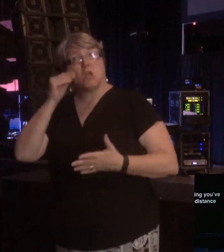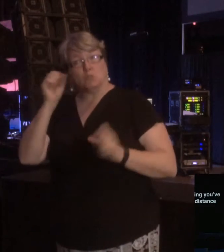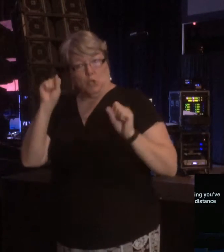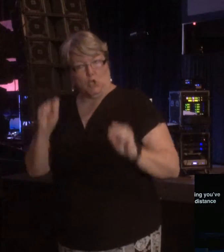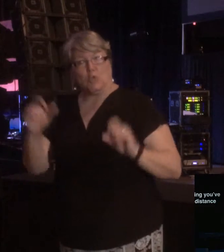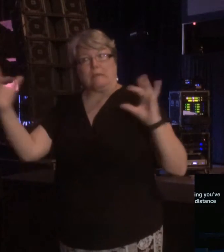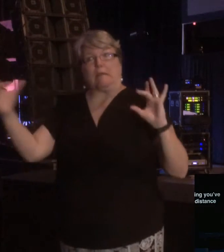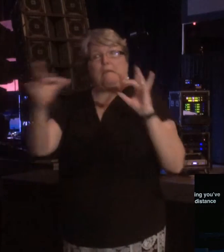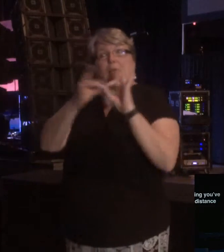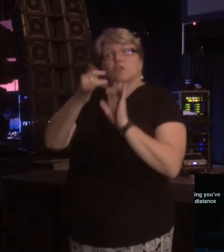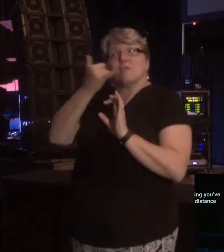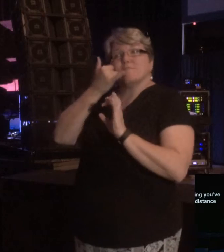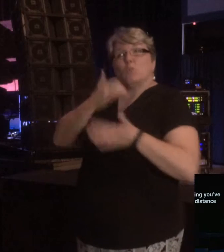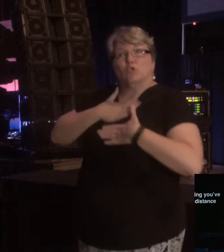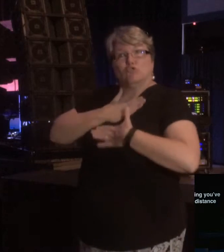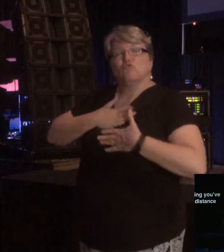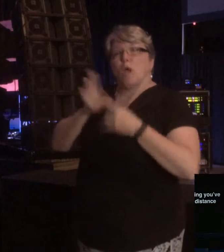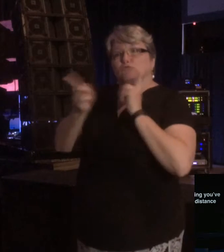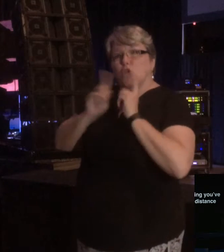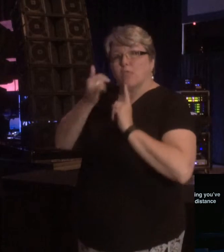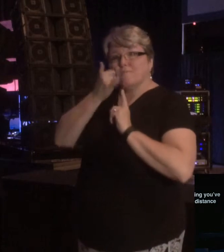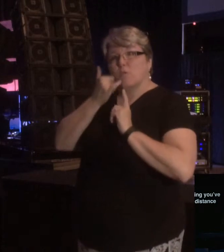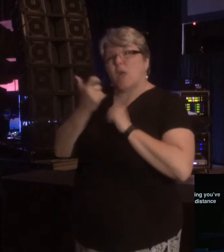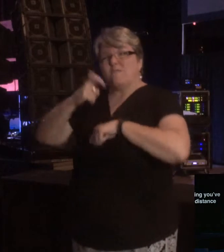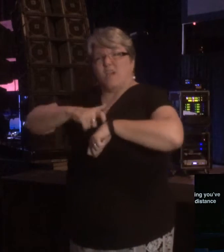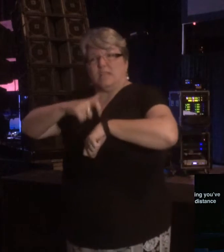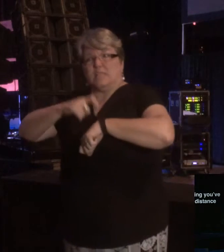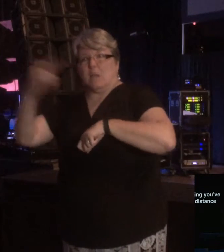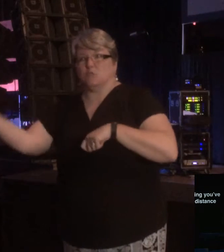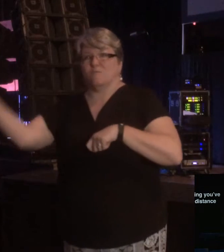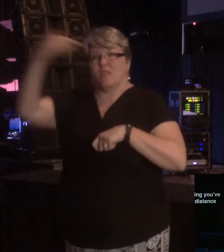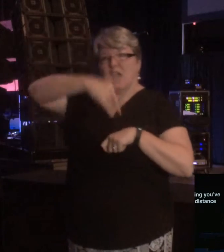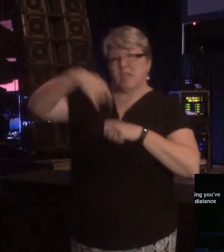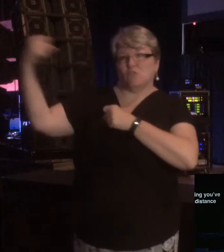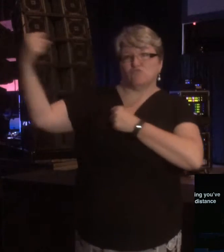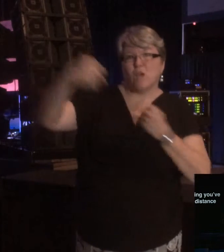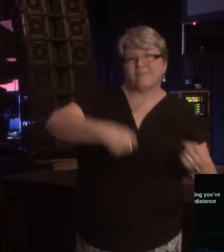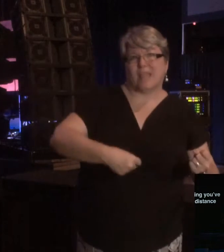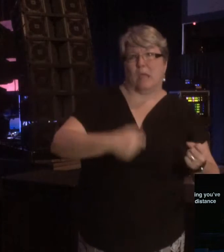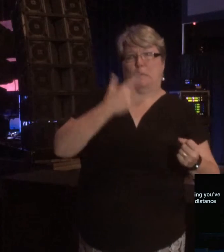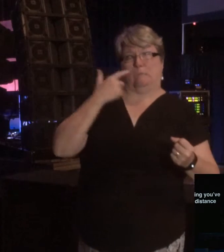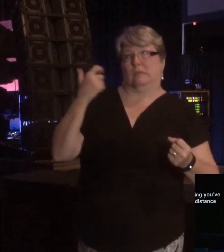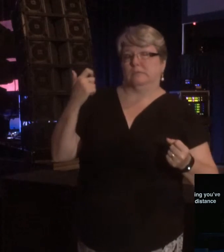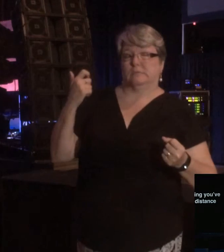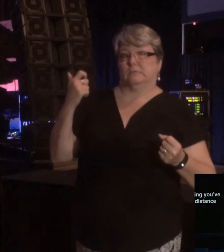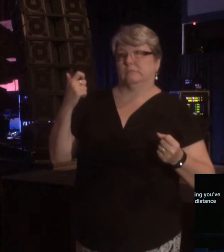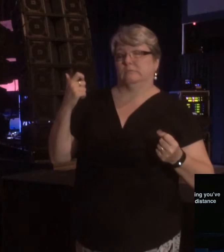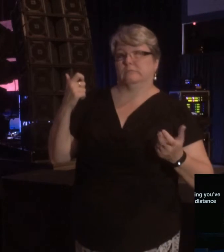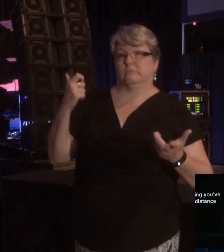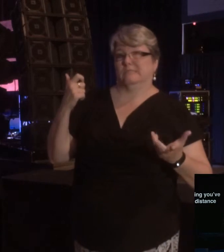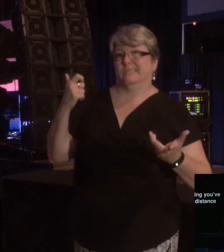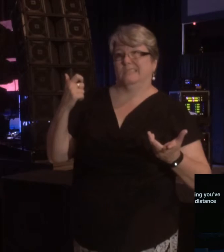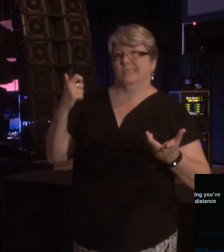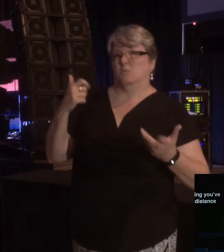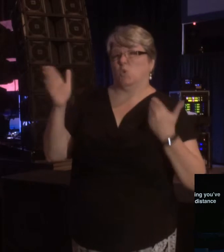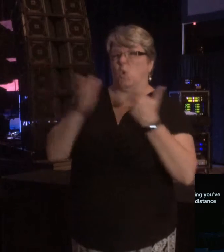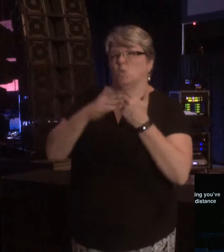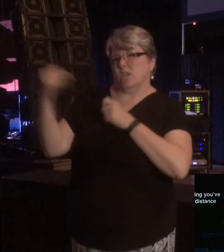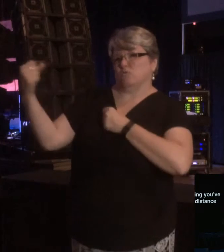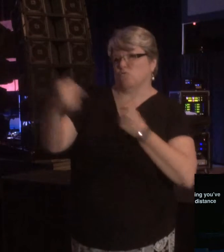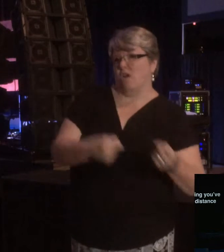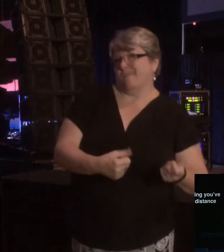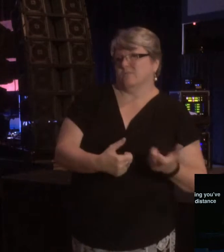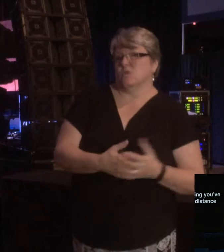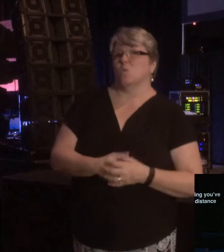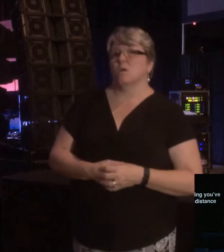meant a lot to me, that had shaped who I am. And I didn't know, she didn't tell me right away, she started reading some of them. And then I read a book that had